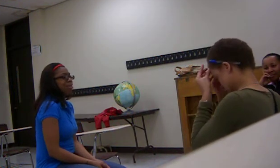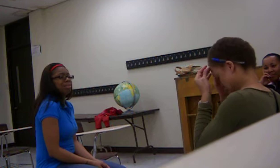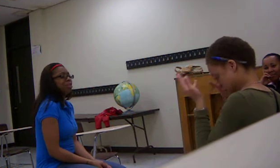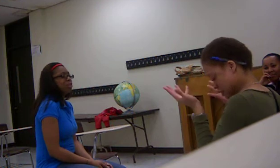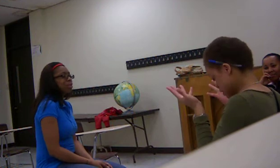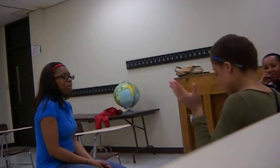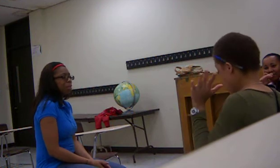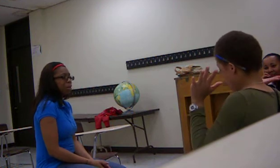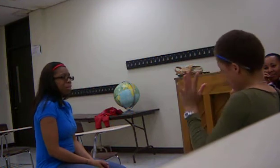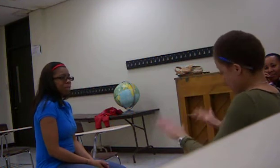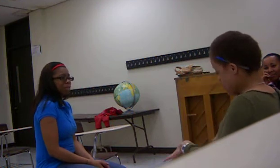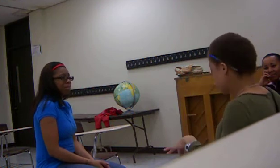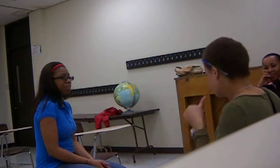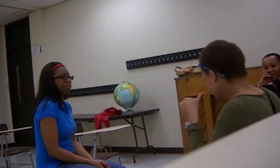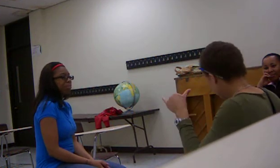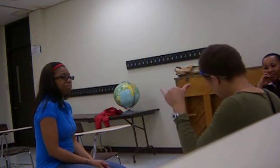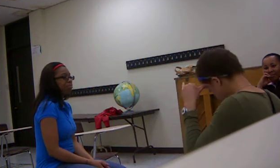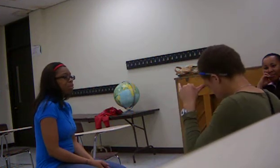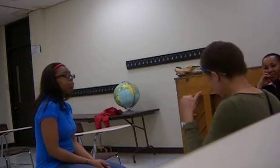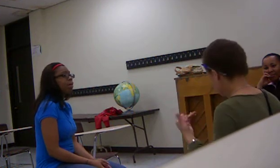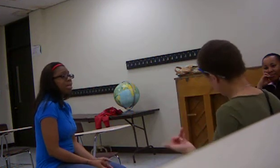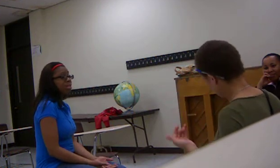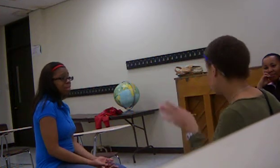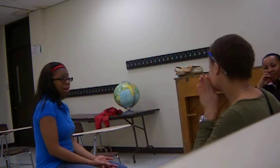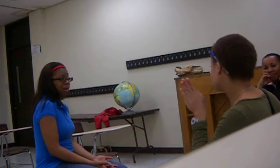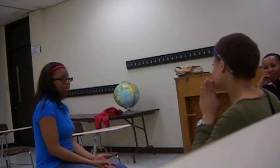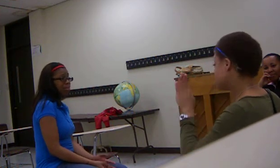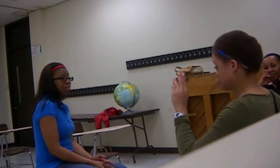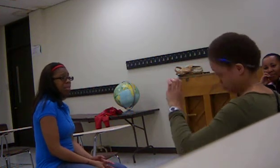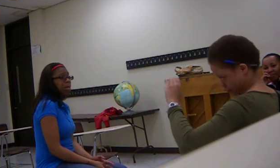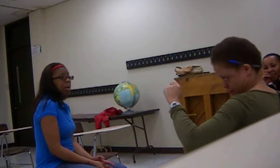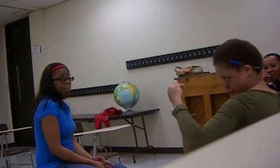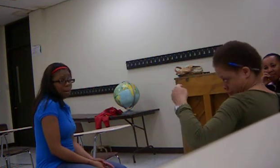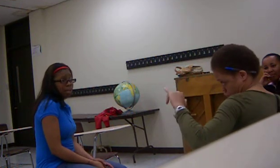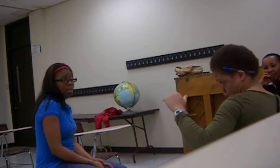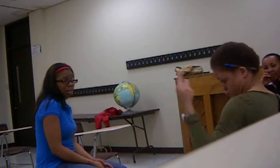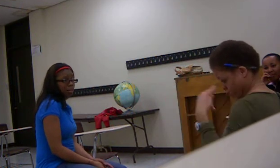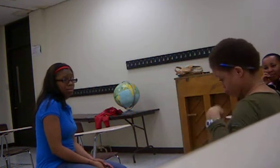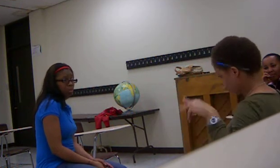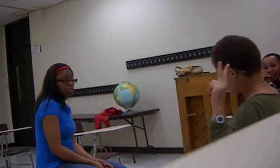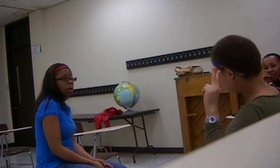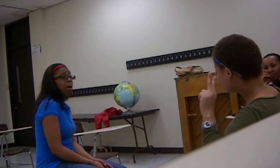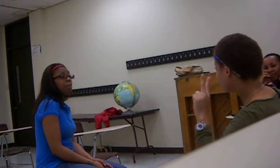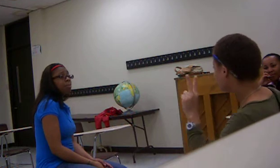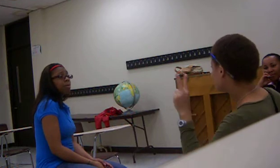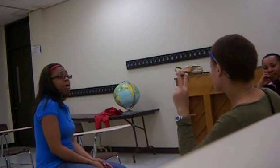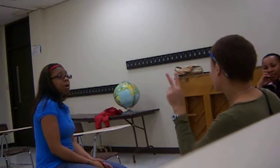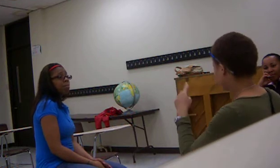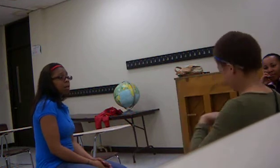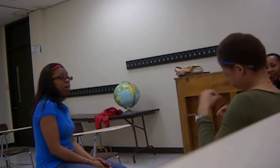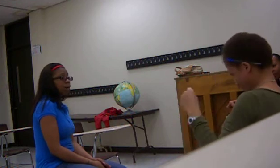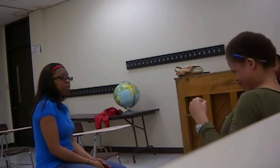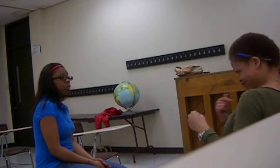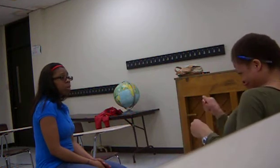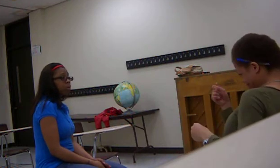The story's about my grandmother. Well, yesterday, Bethany, me and her, we went